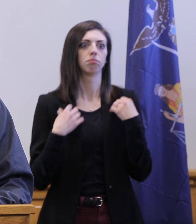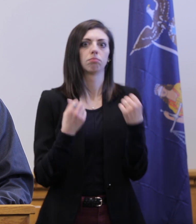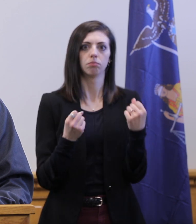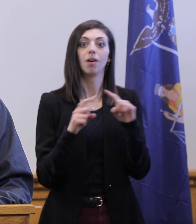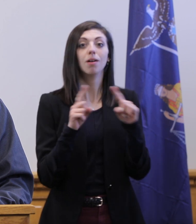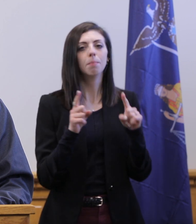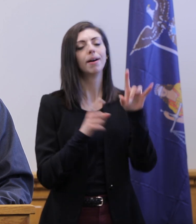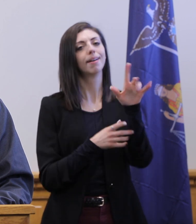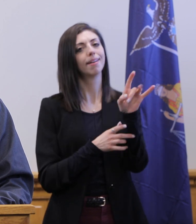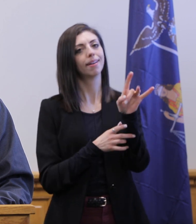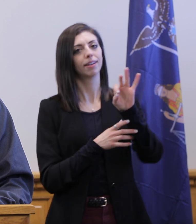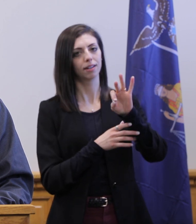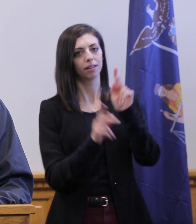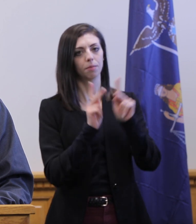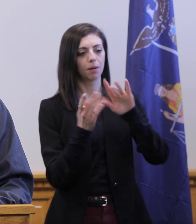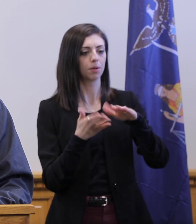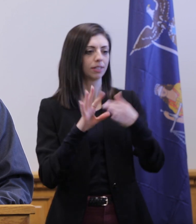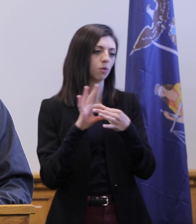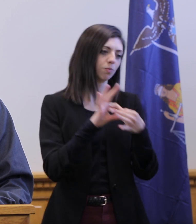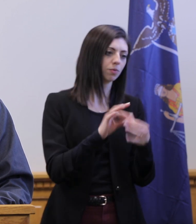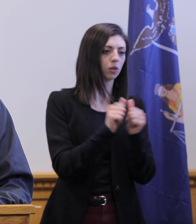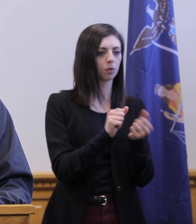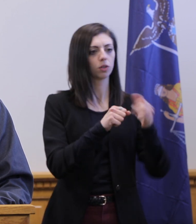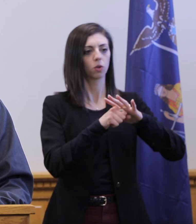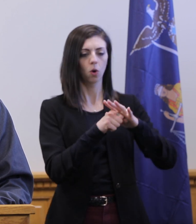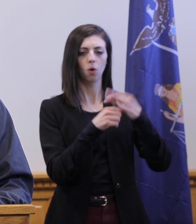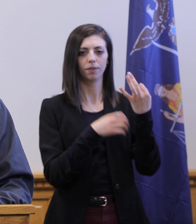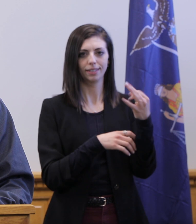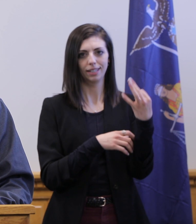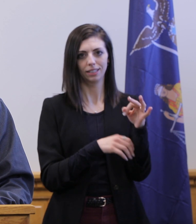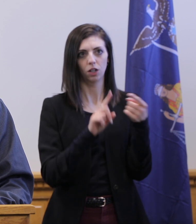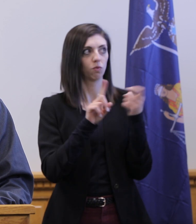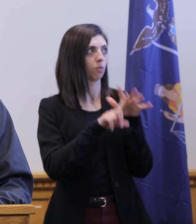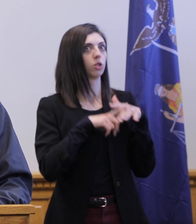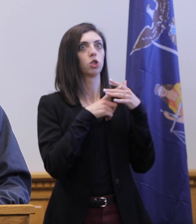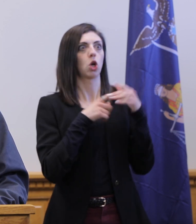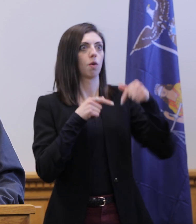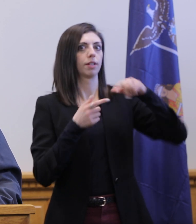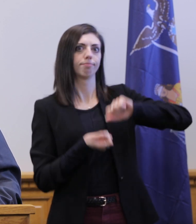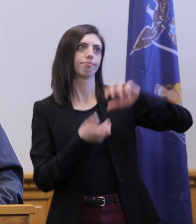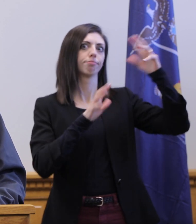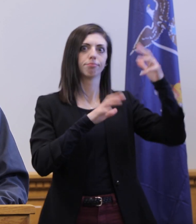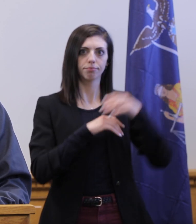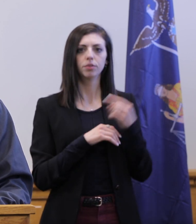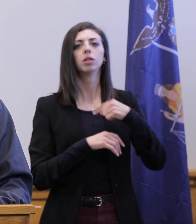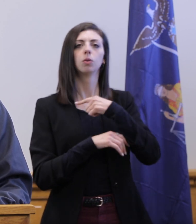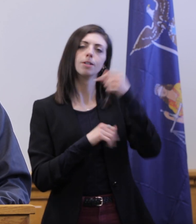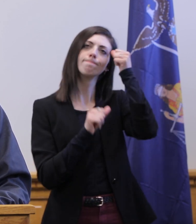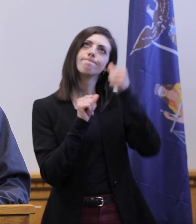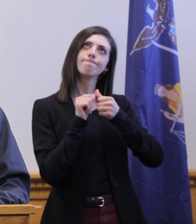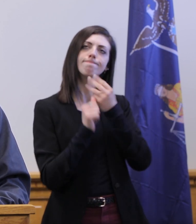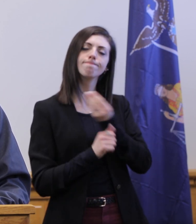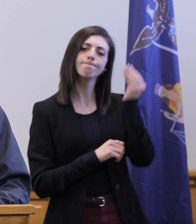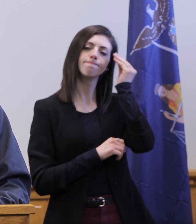County community have lost their lives to COVID-19 since we began the pandemic. We continue to remember them and keep their loved ones